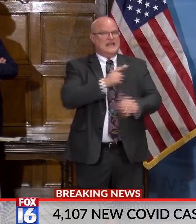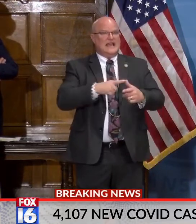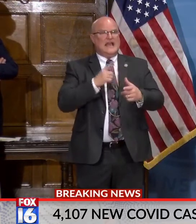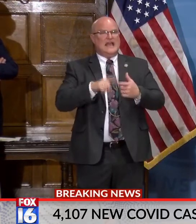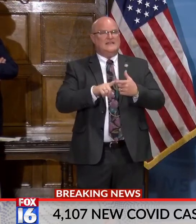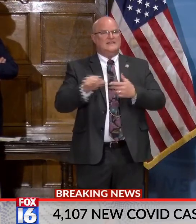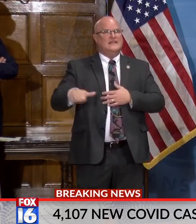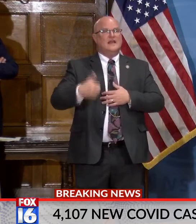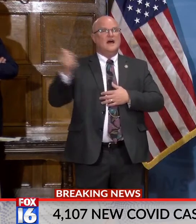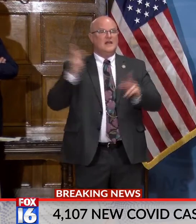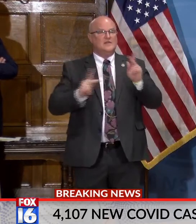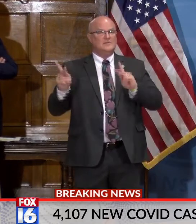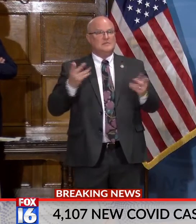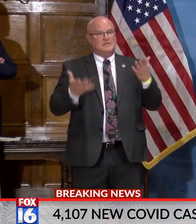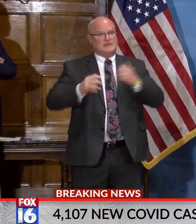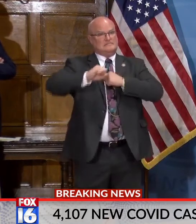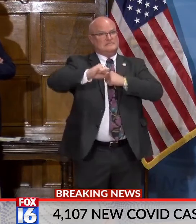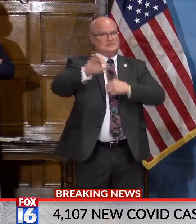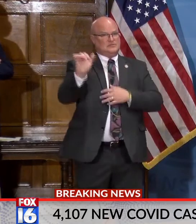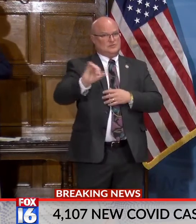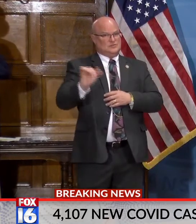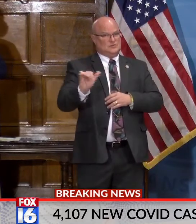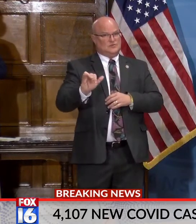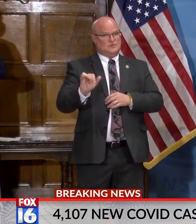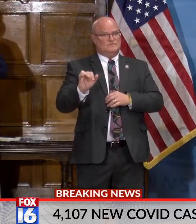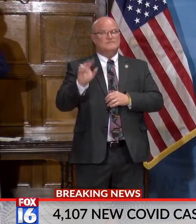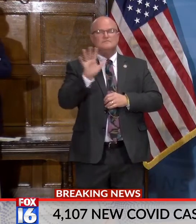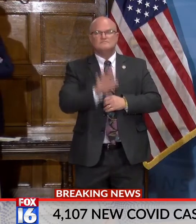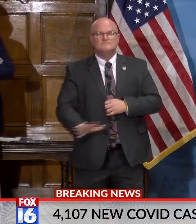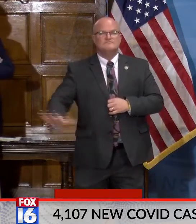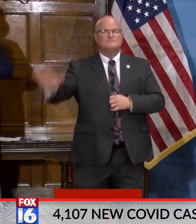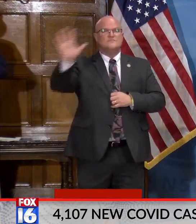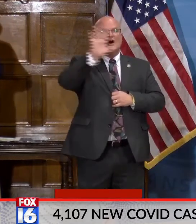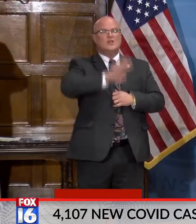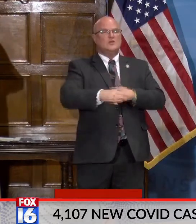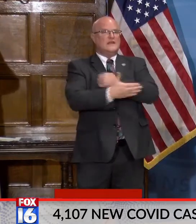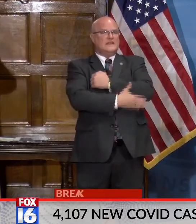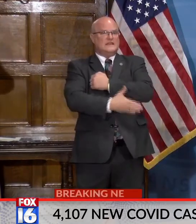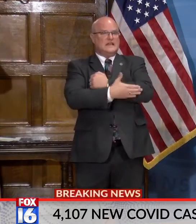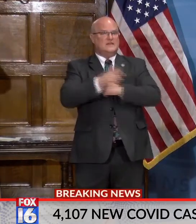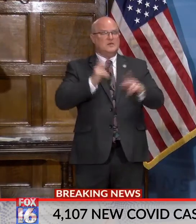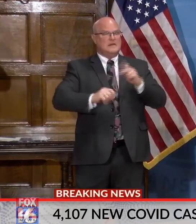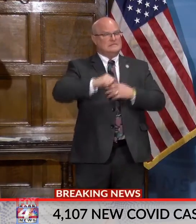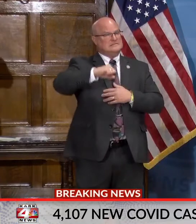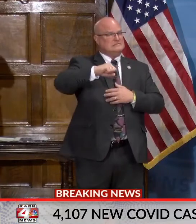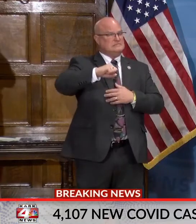even more resistant. If you look across the country, reluctance to get the vaccine